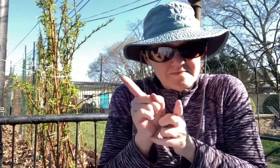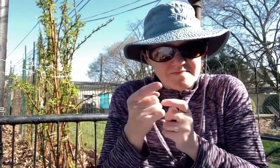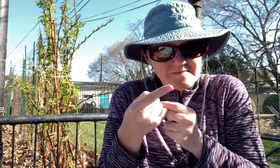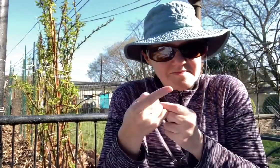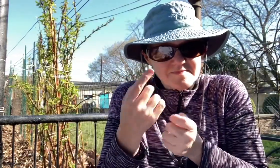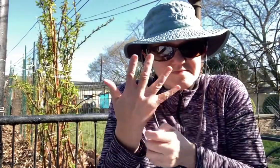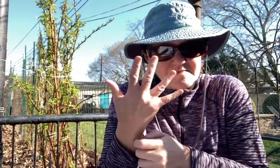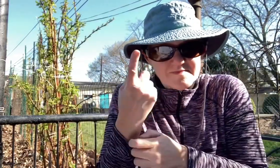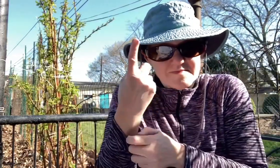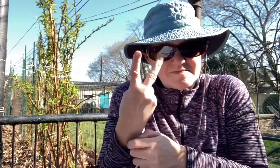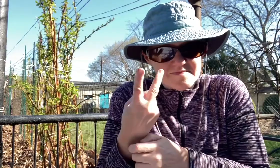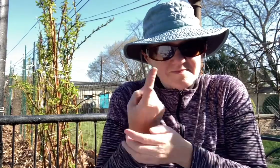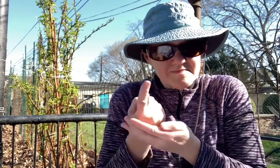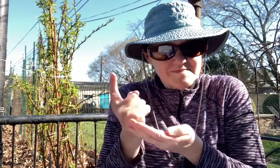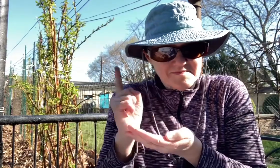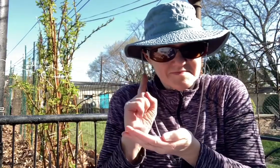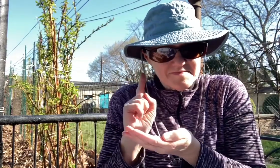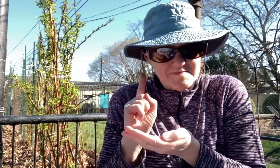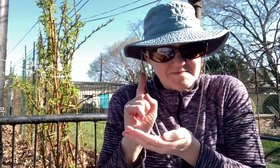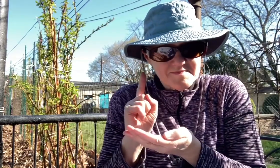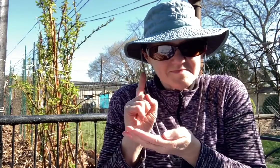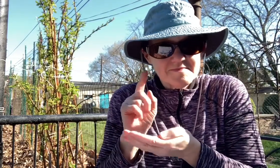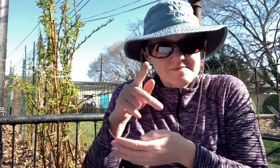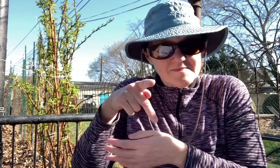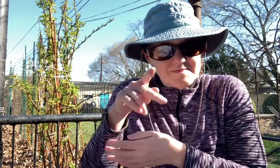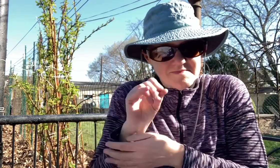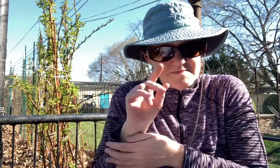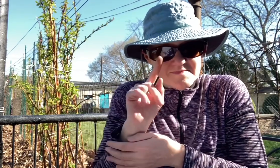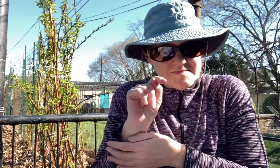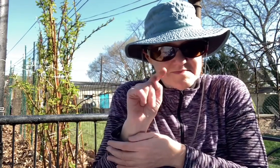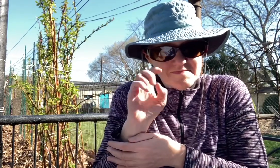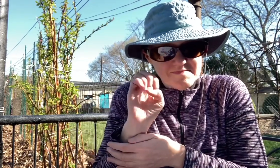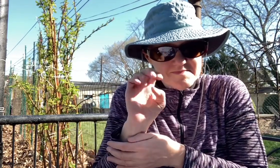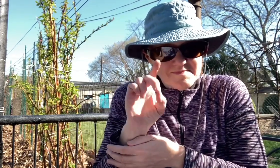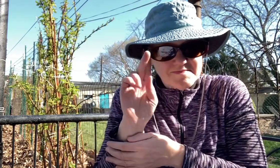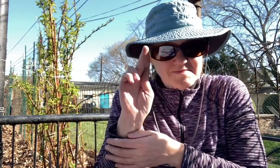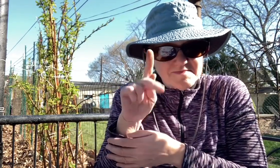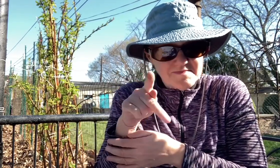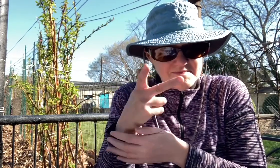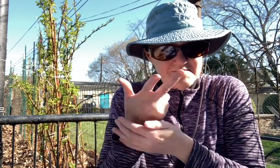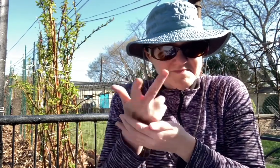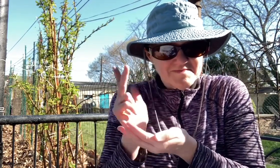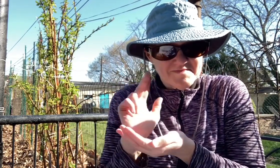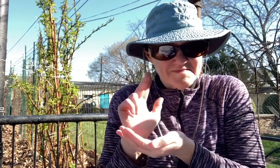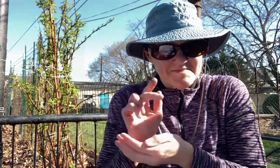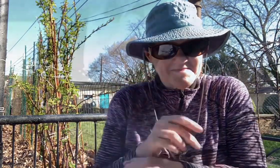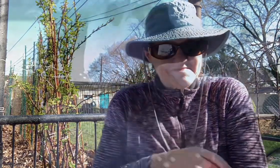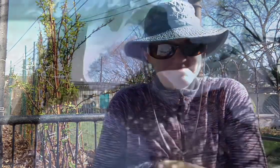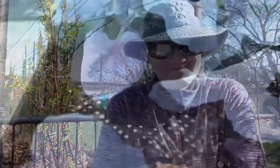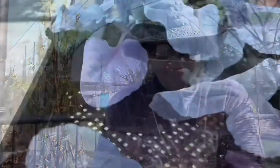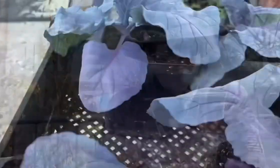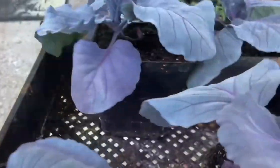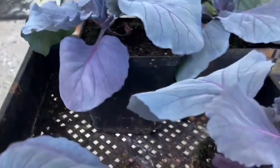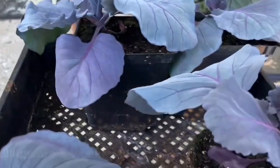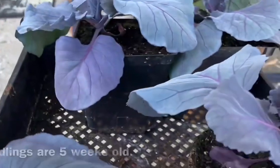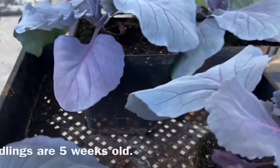Now, I started these in soil blocks 5.5 weeks ago, and I potted them up 3 weeks ago.